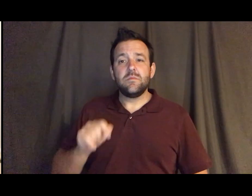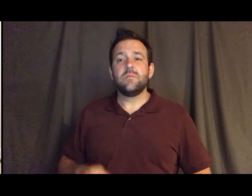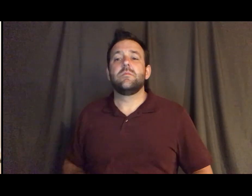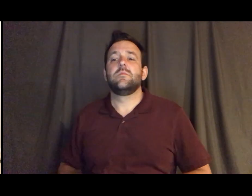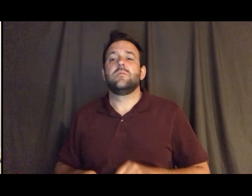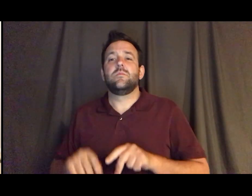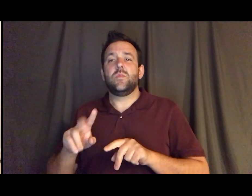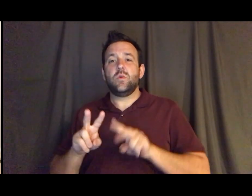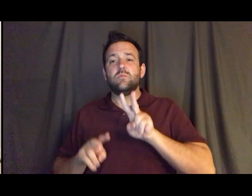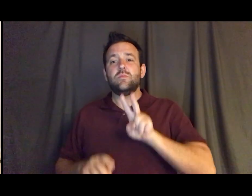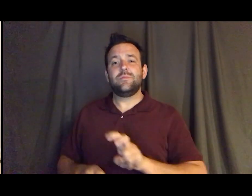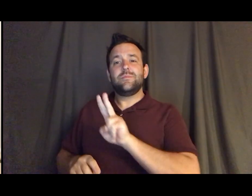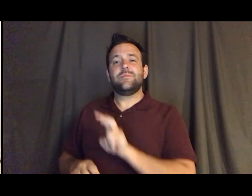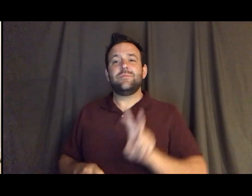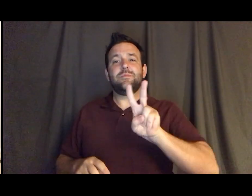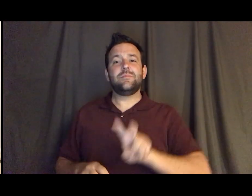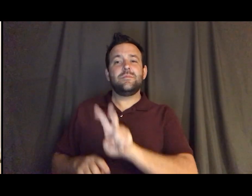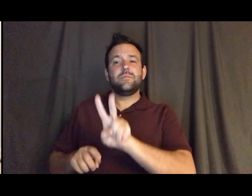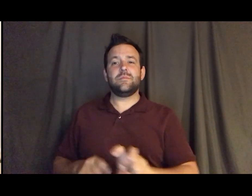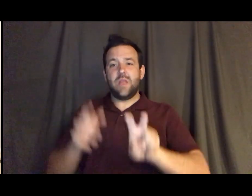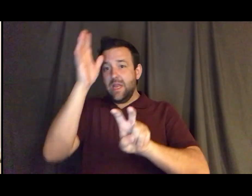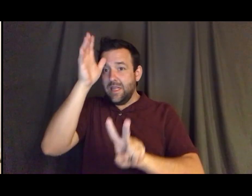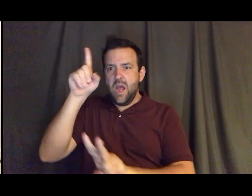boom, boom, boom.